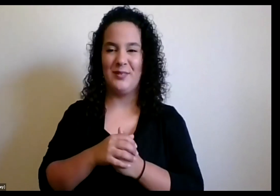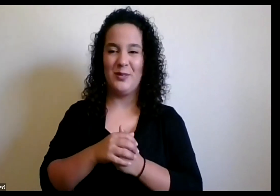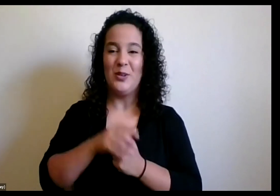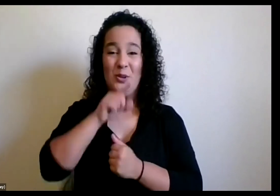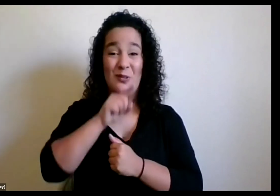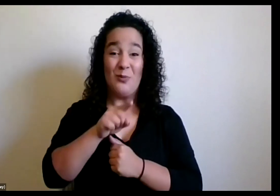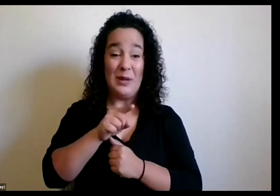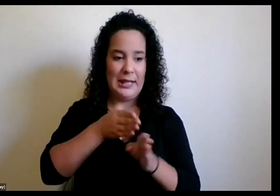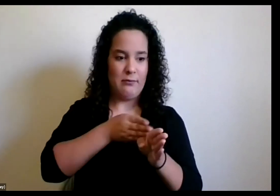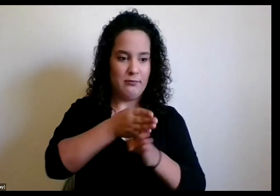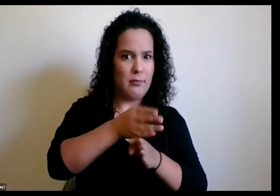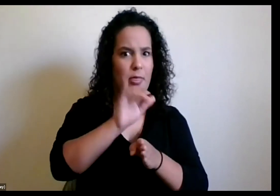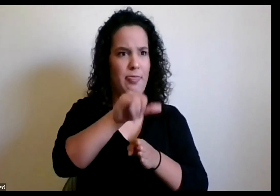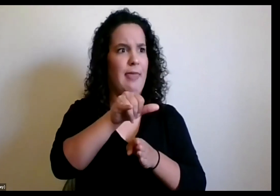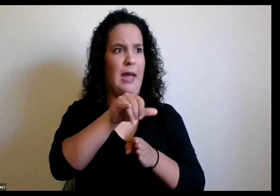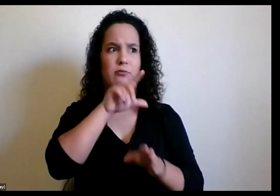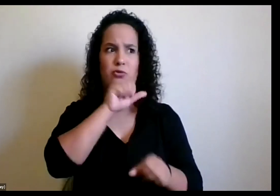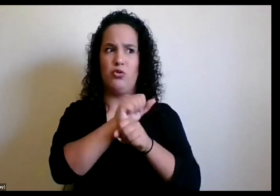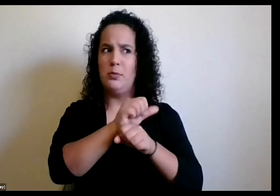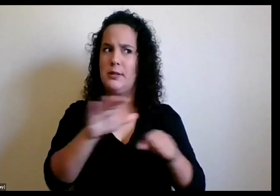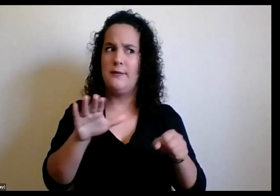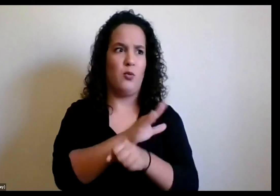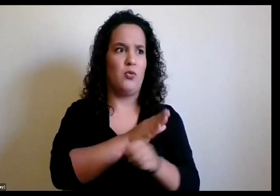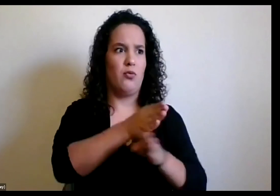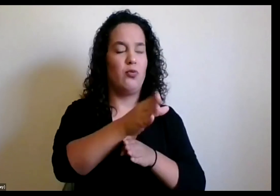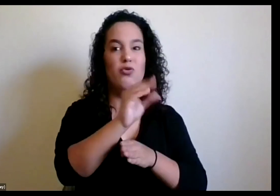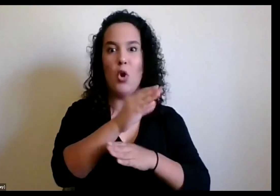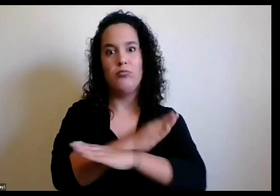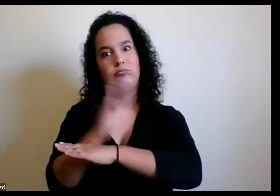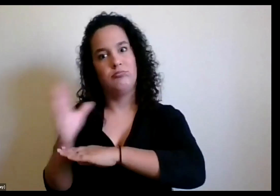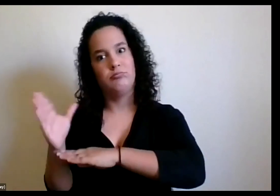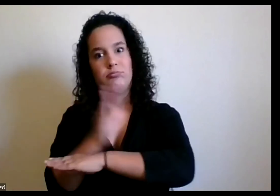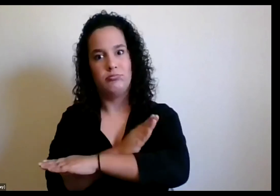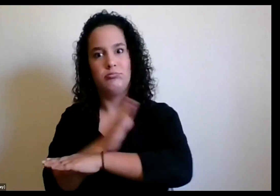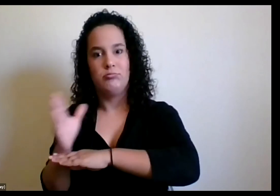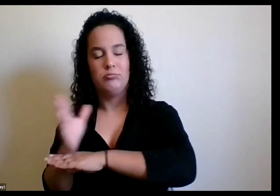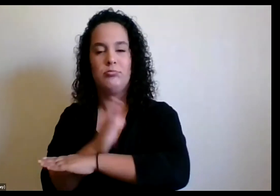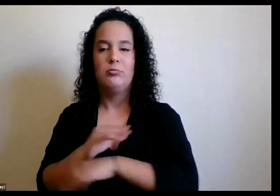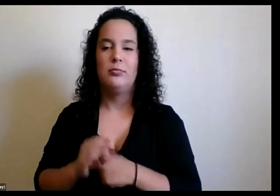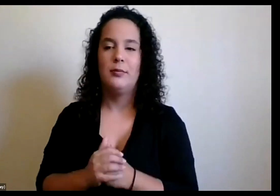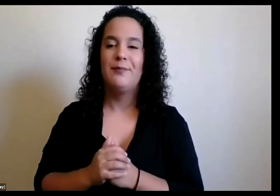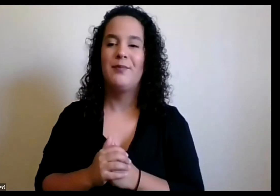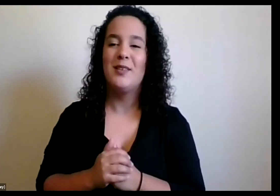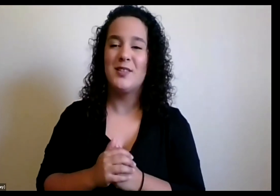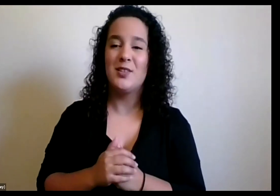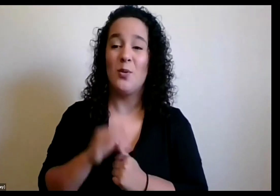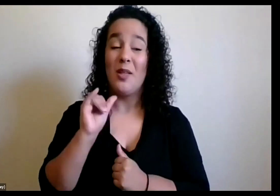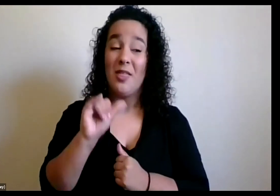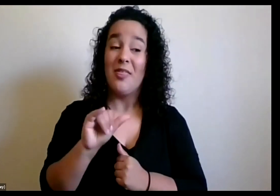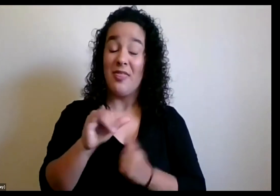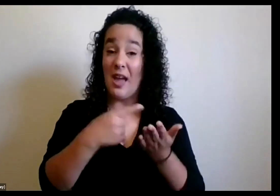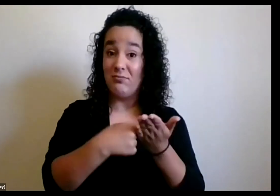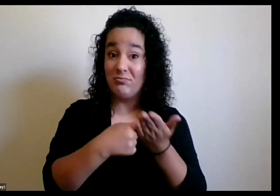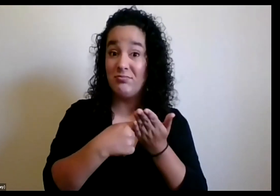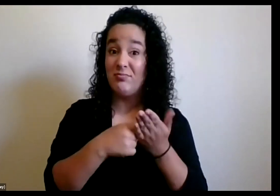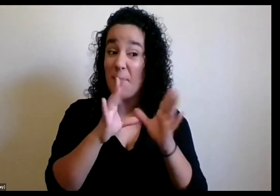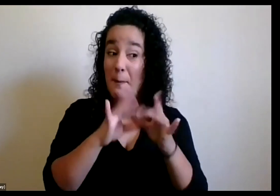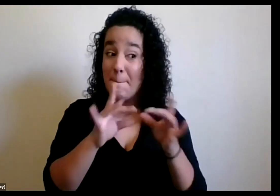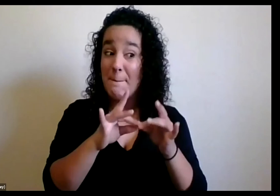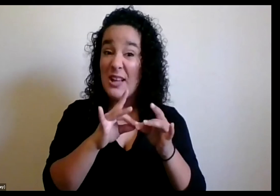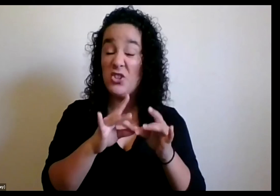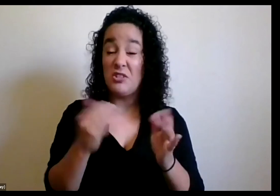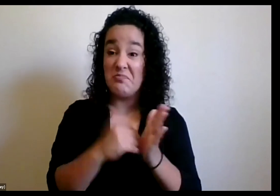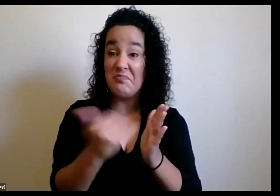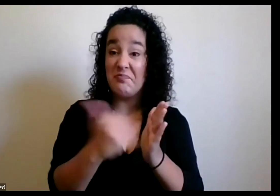form. So of the importance of hearing a message over and over again, the repetition is what kind of pulls them in